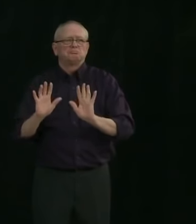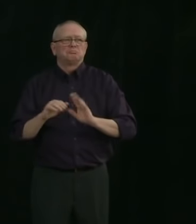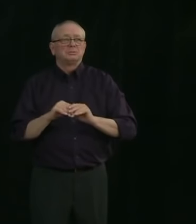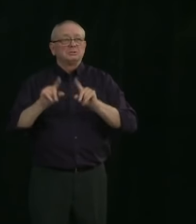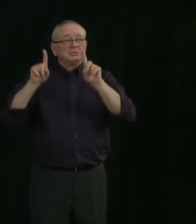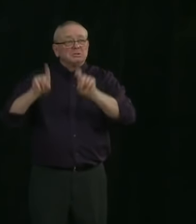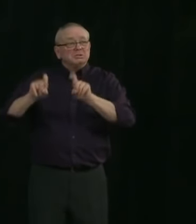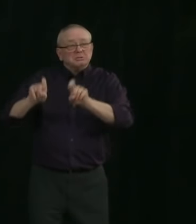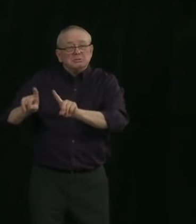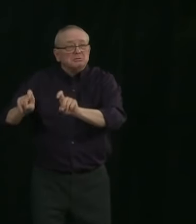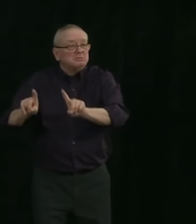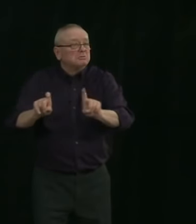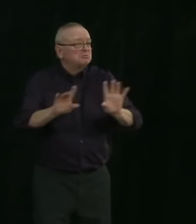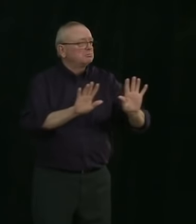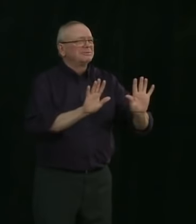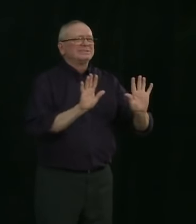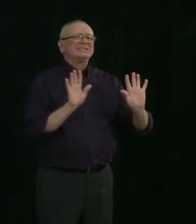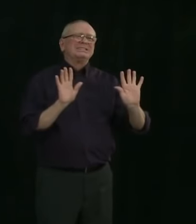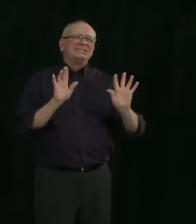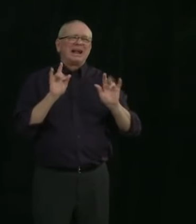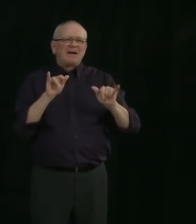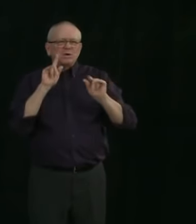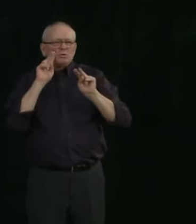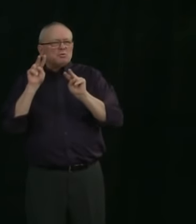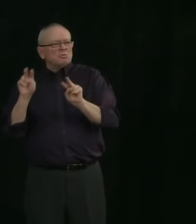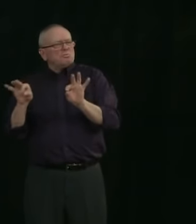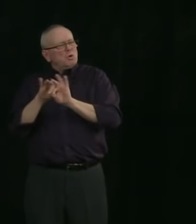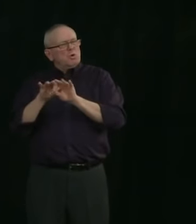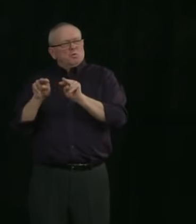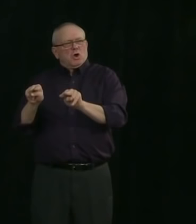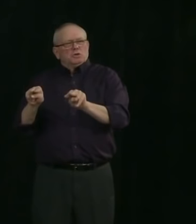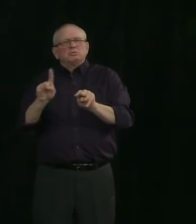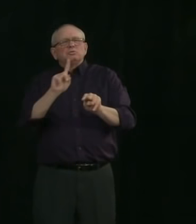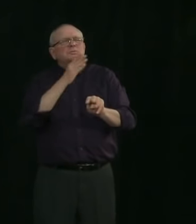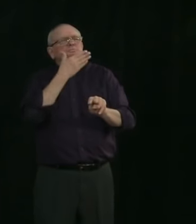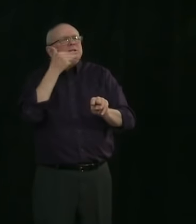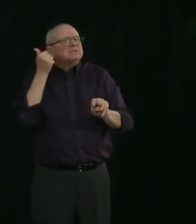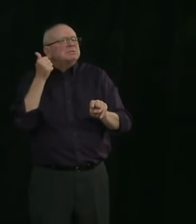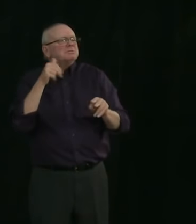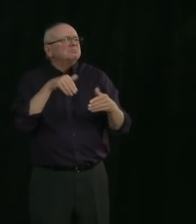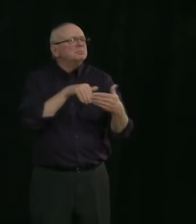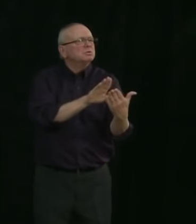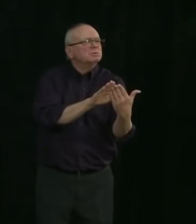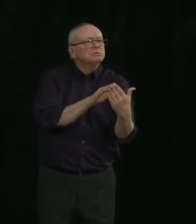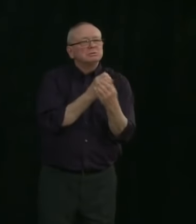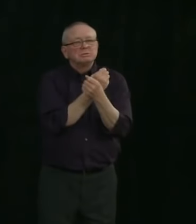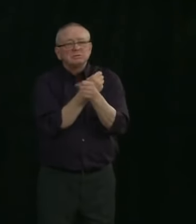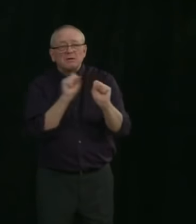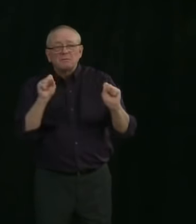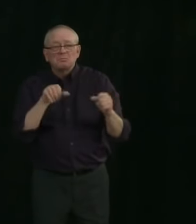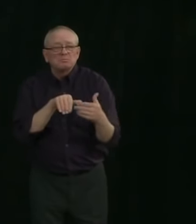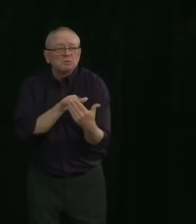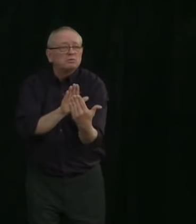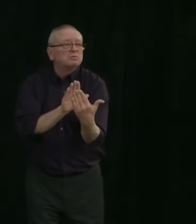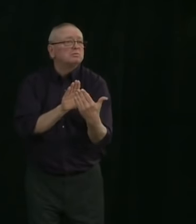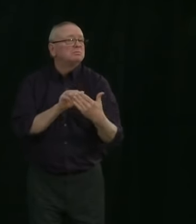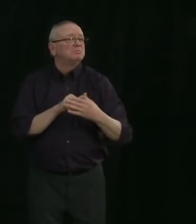we continue to look at best evidence and consider what might be the safest approach for these people who are some of the most